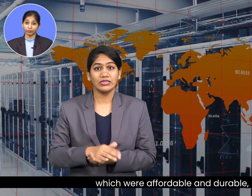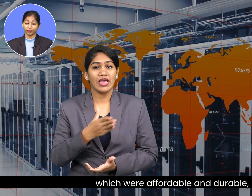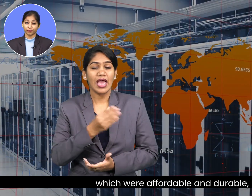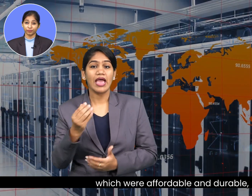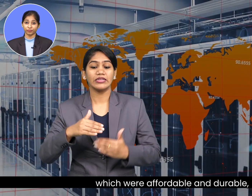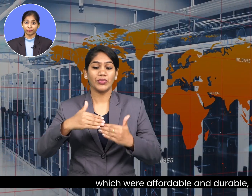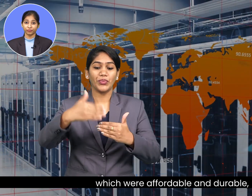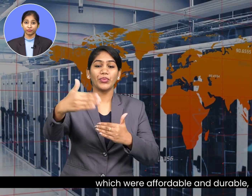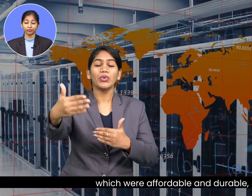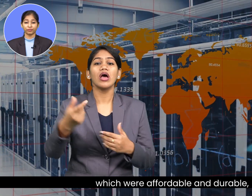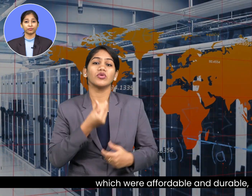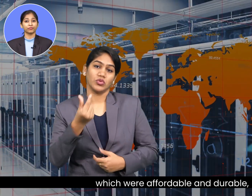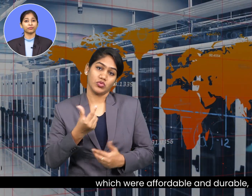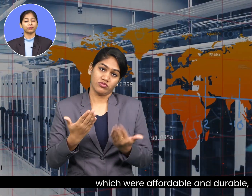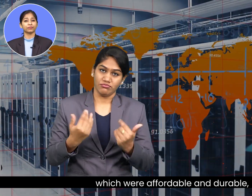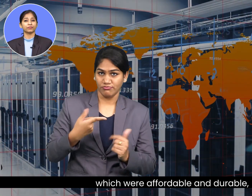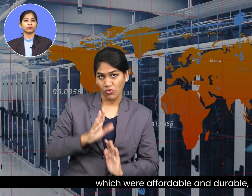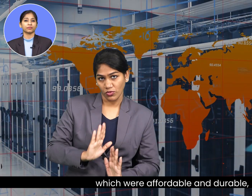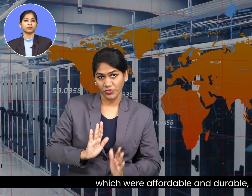durable,